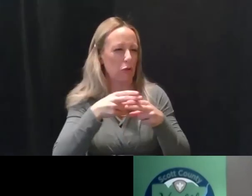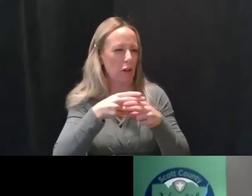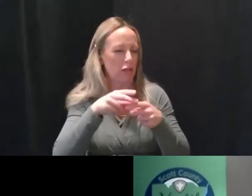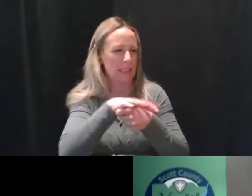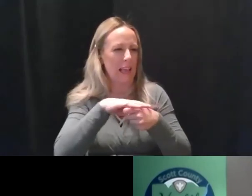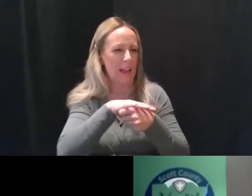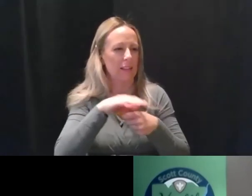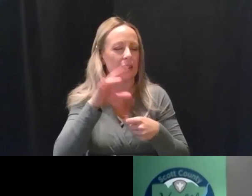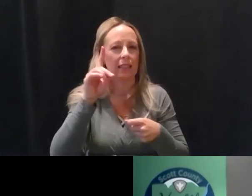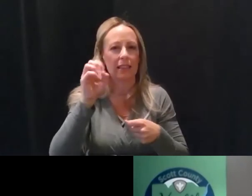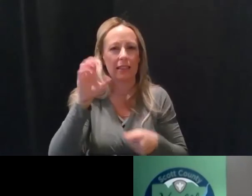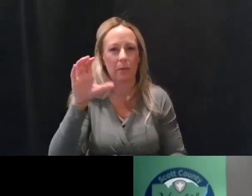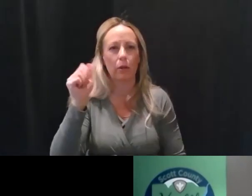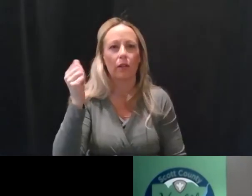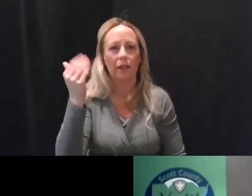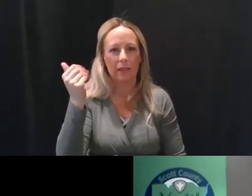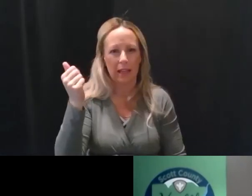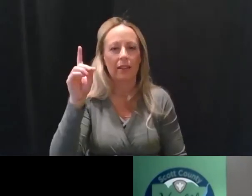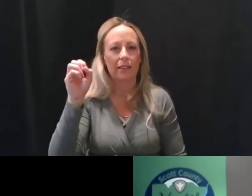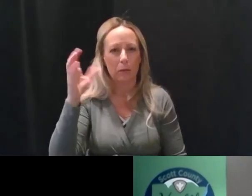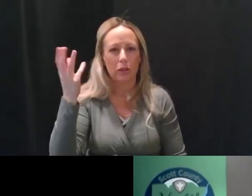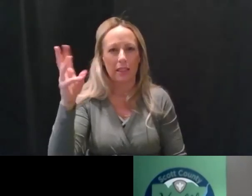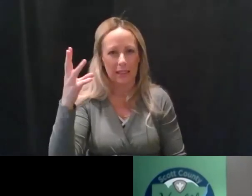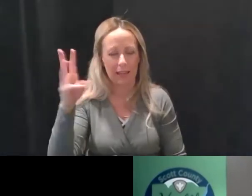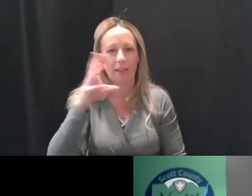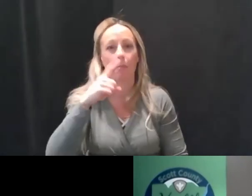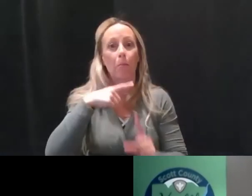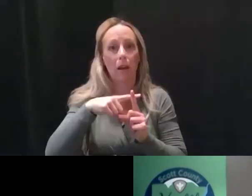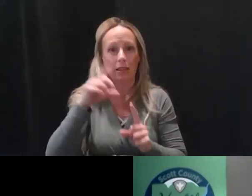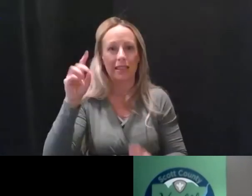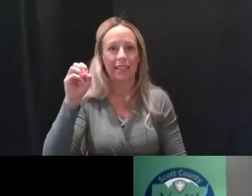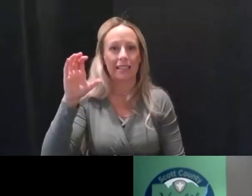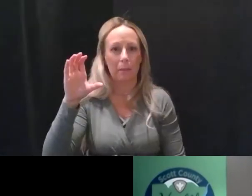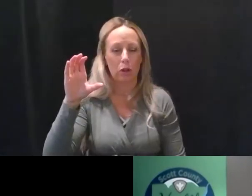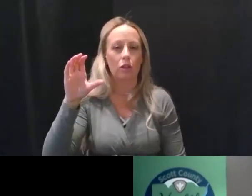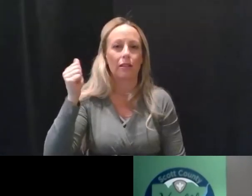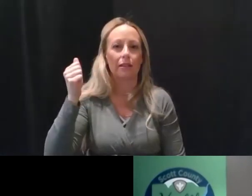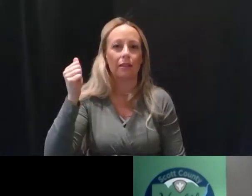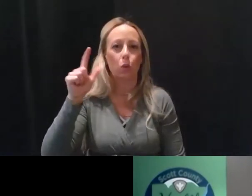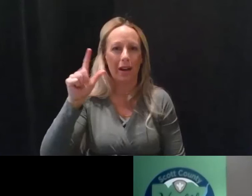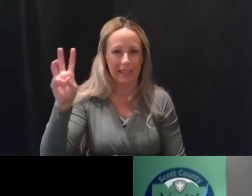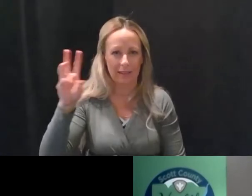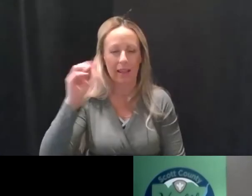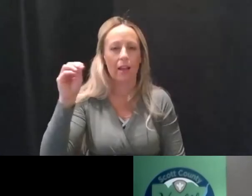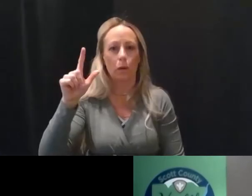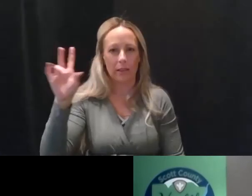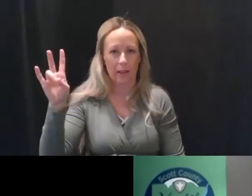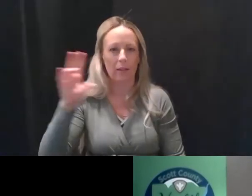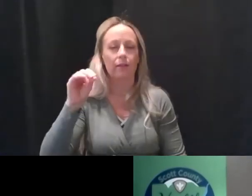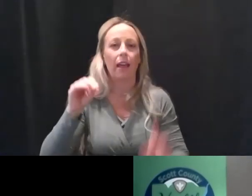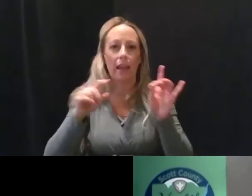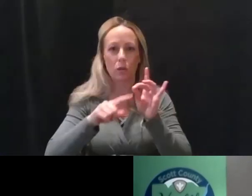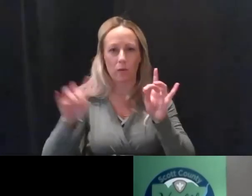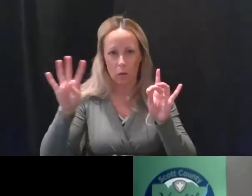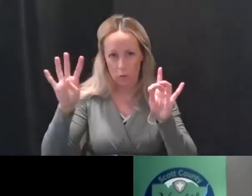Christmas, which is December 26th and 27th. They're all dates at the Tax Slayer Center this time, 8 a.m. to 4 p.m.